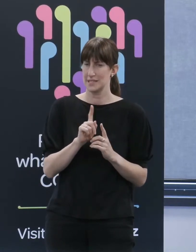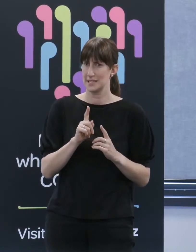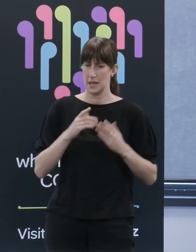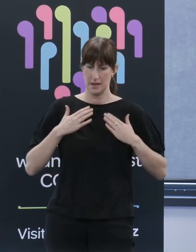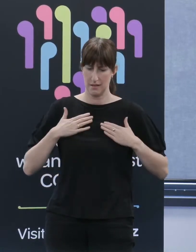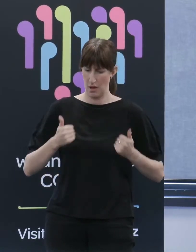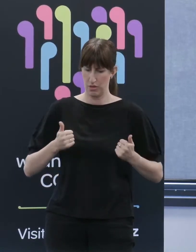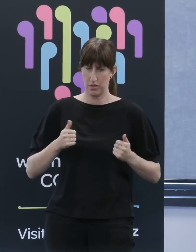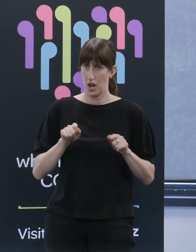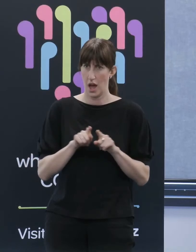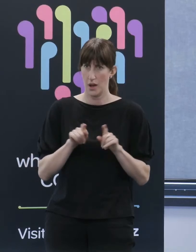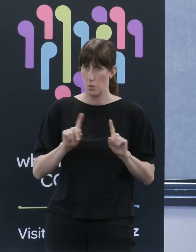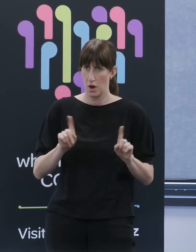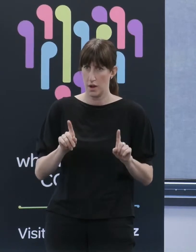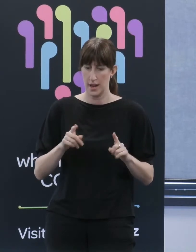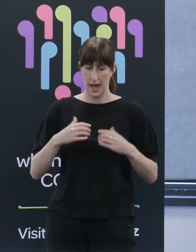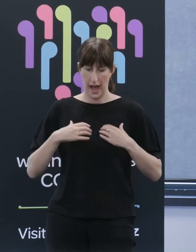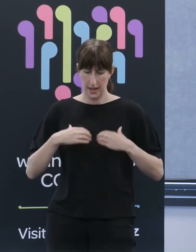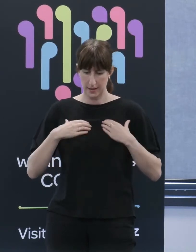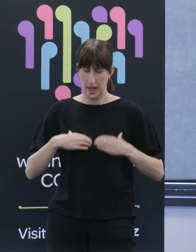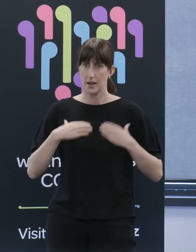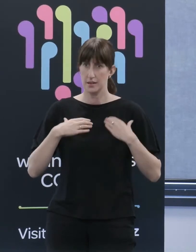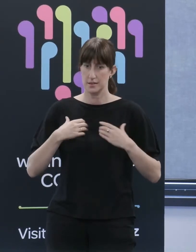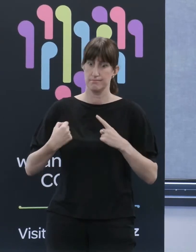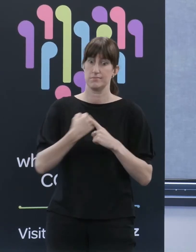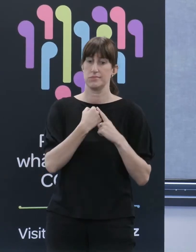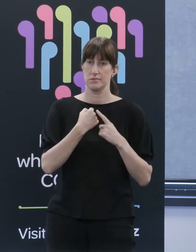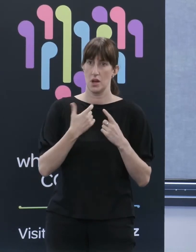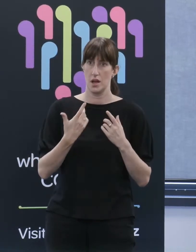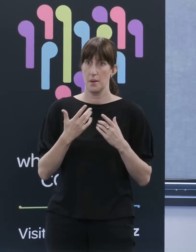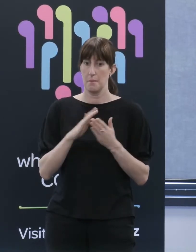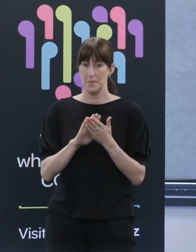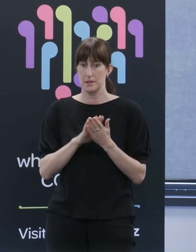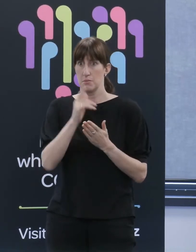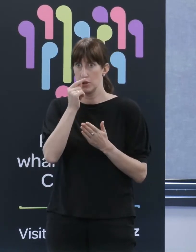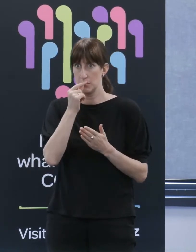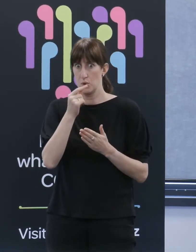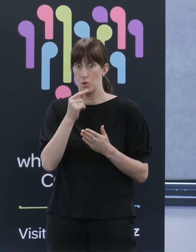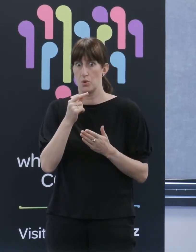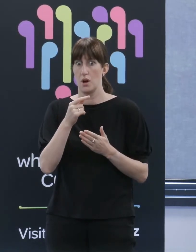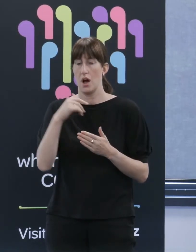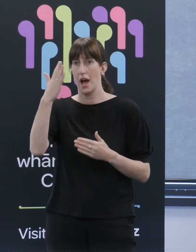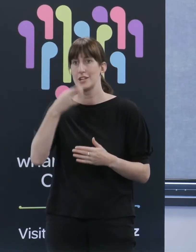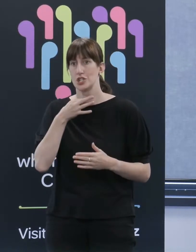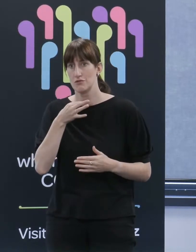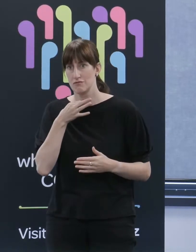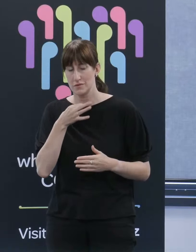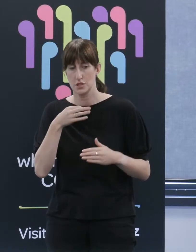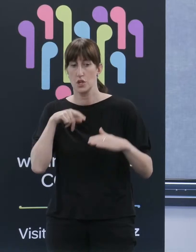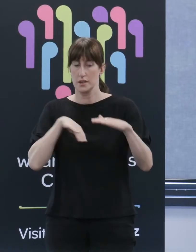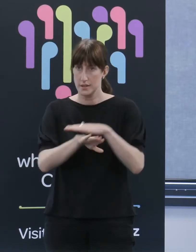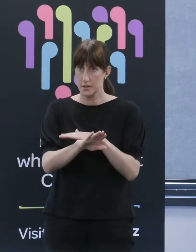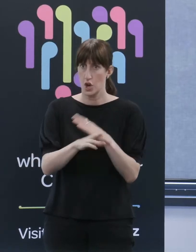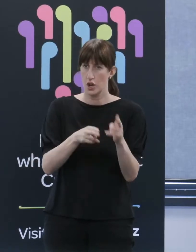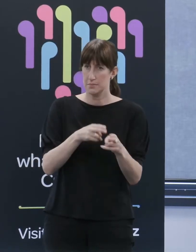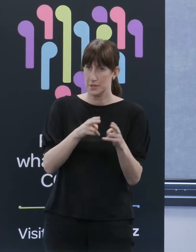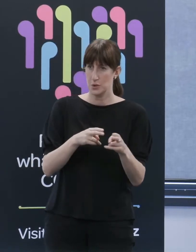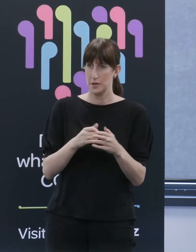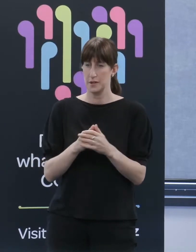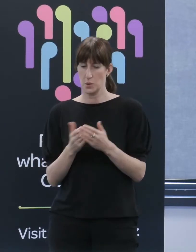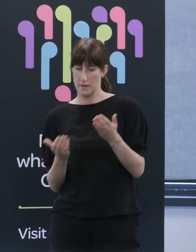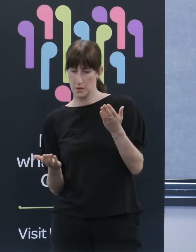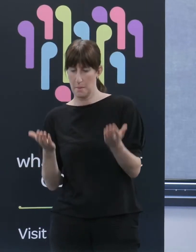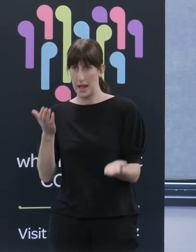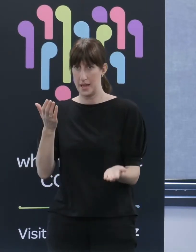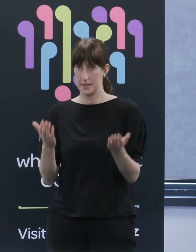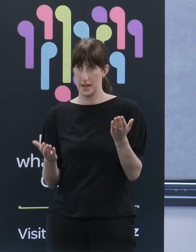more quickly? Is it more likely to lead to hospital admission? So those are sort of balancing questions, and in that evolutionary kind of tie-up